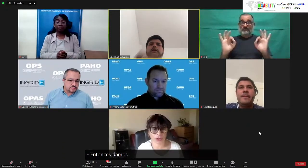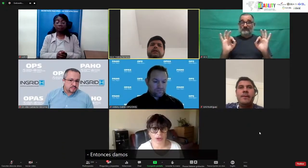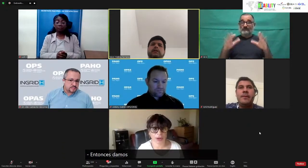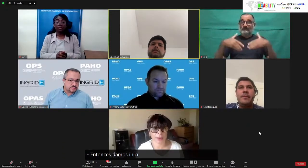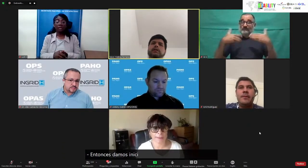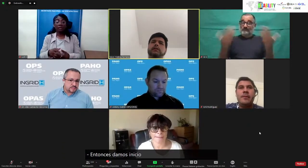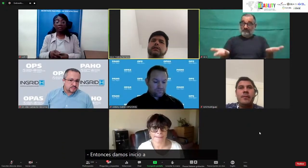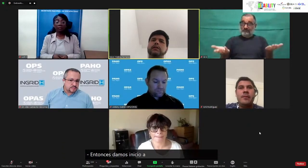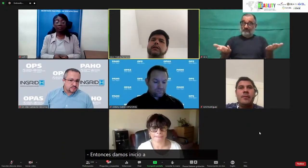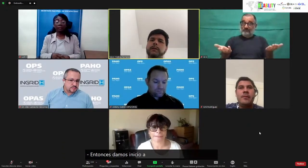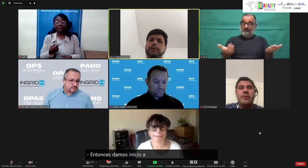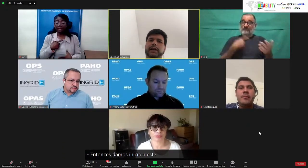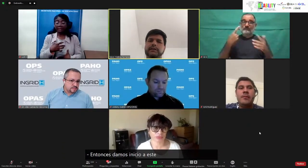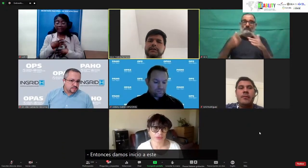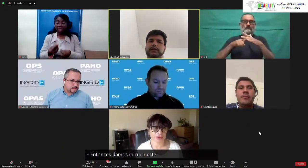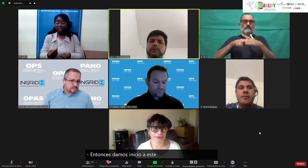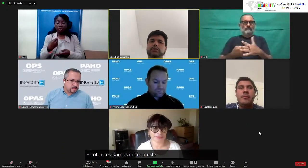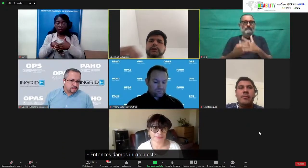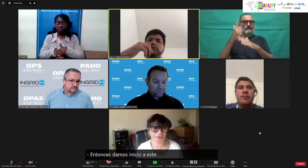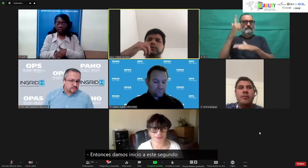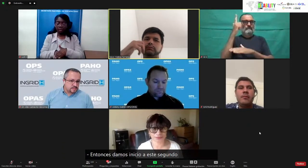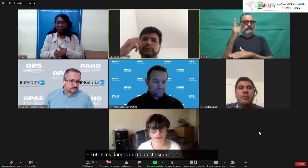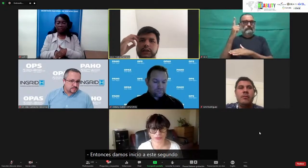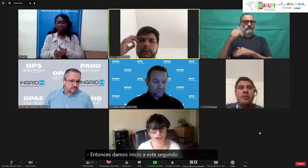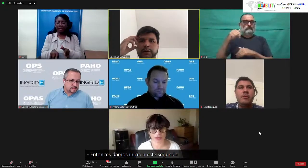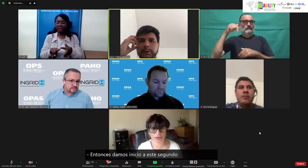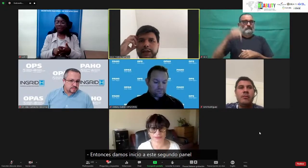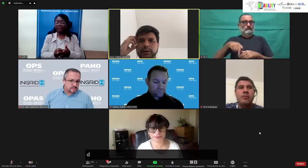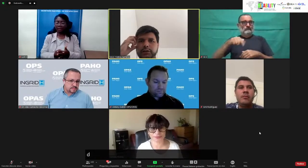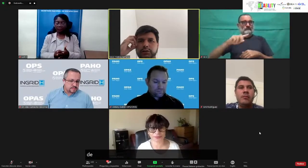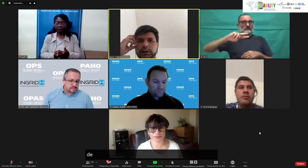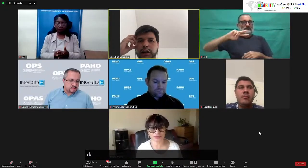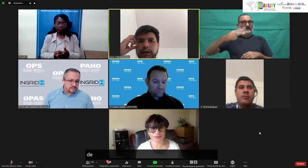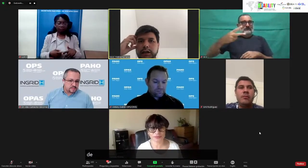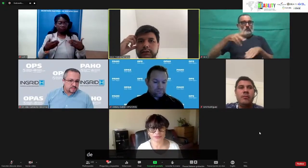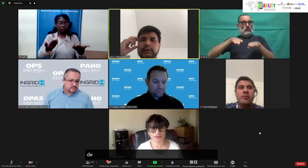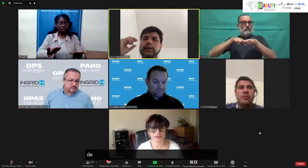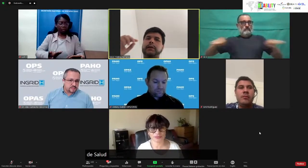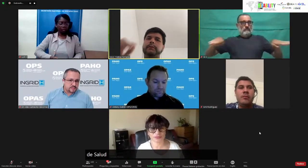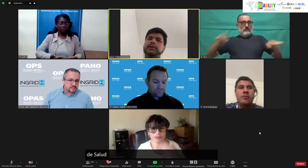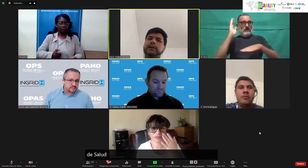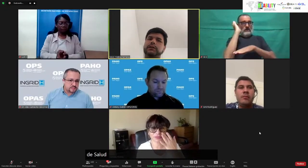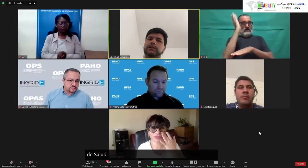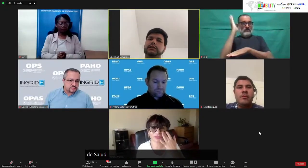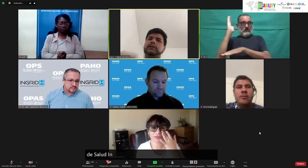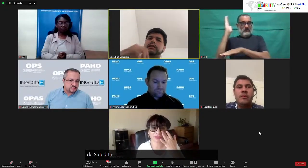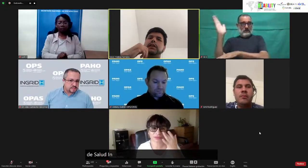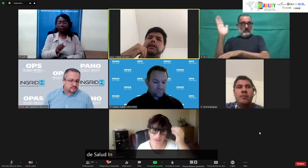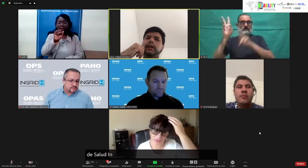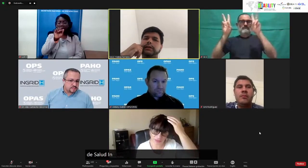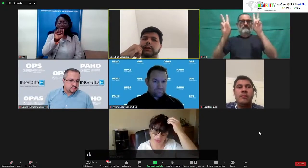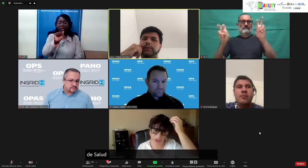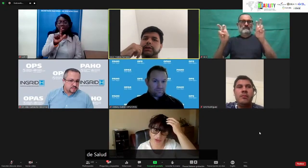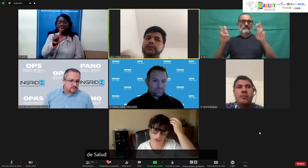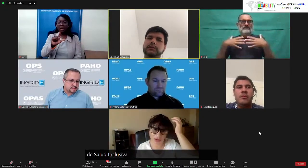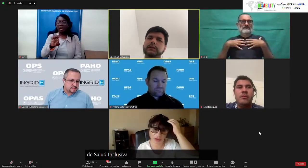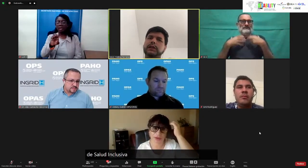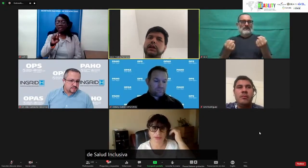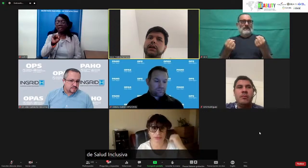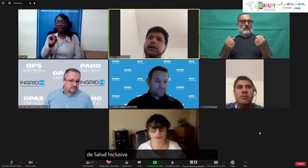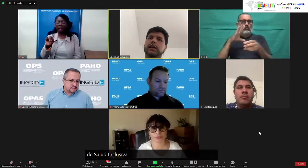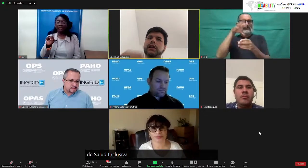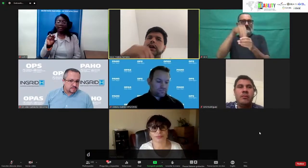panel inclusive health to begin with our event we would like to welcome dr alex camacho